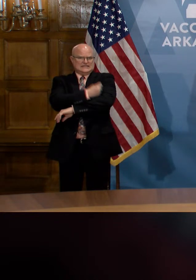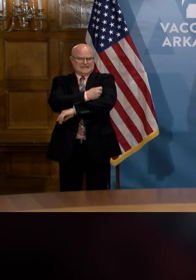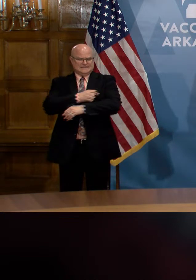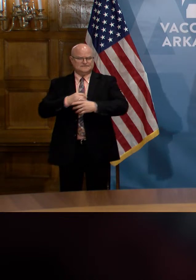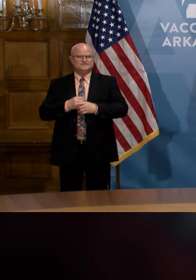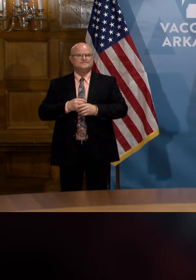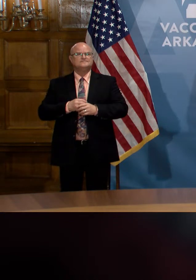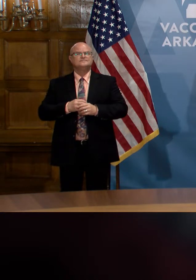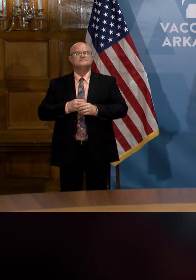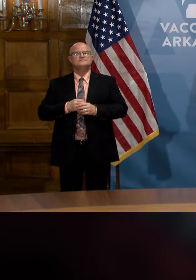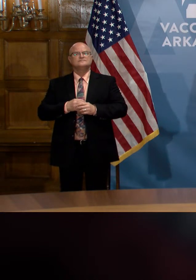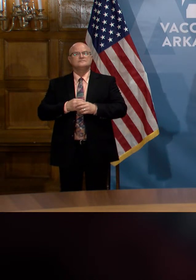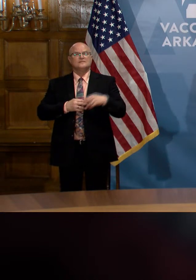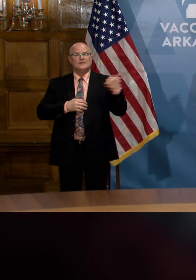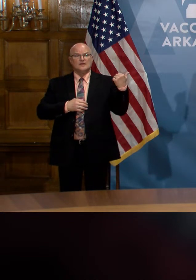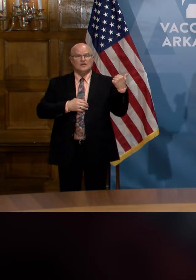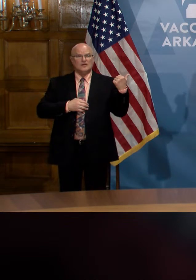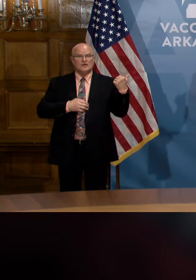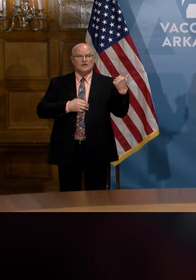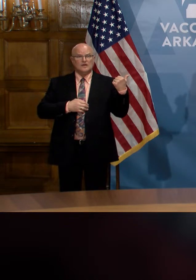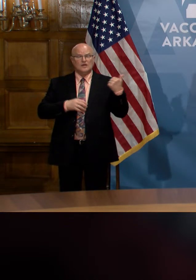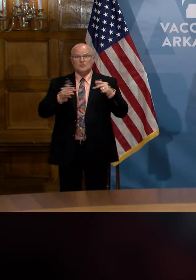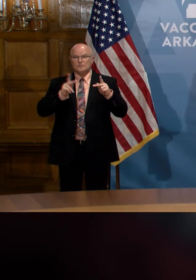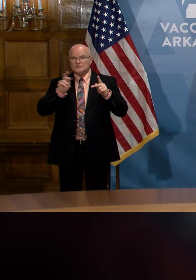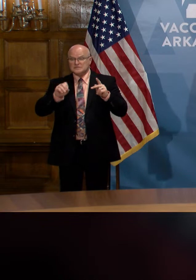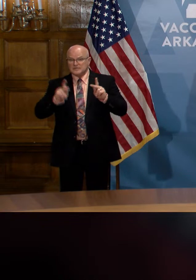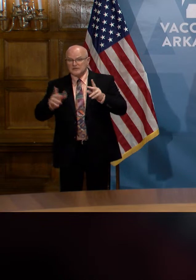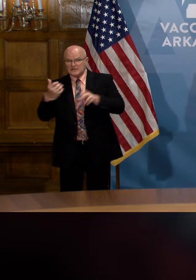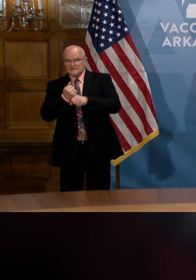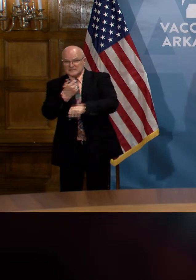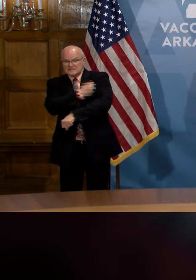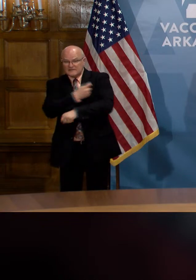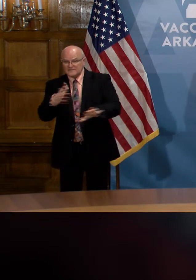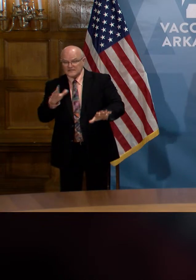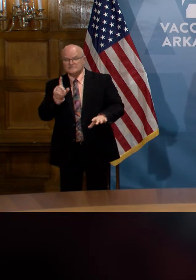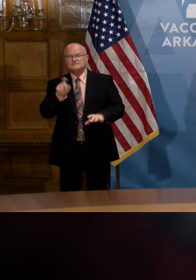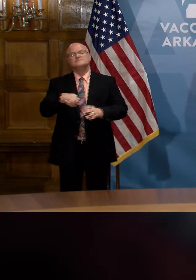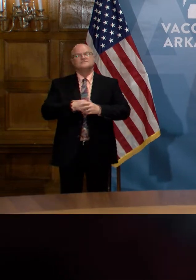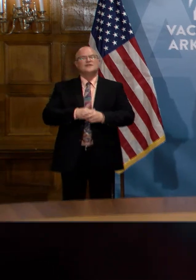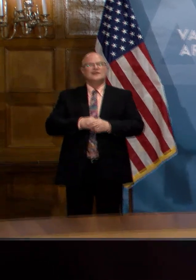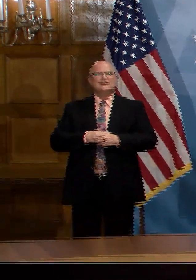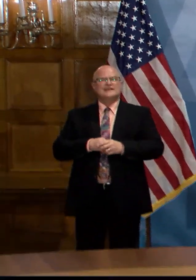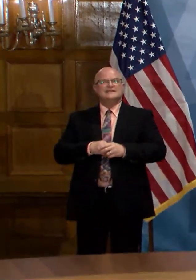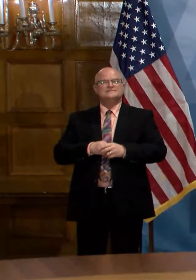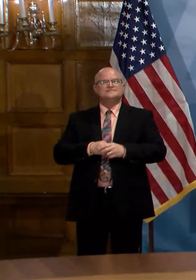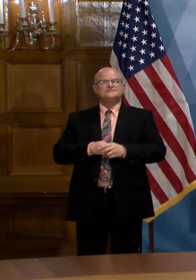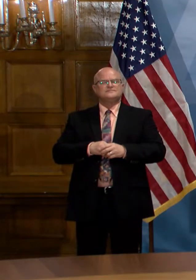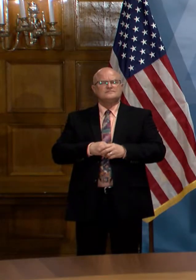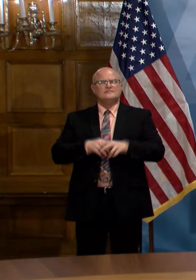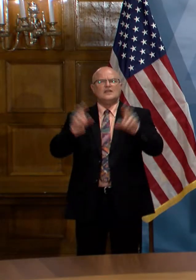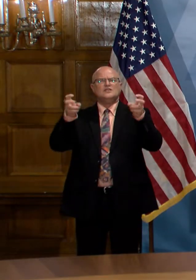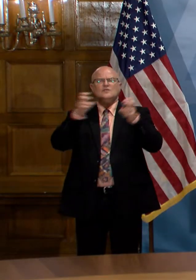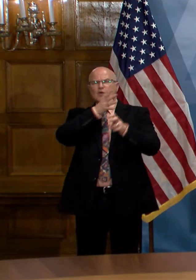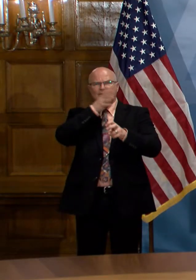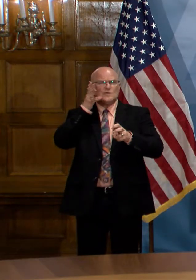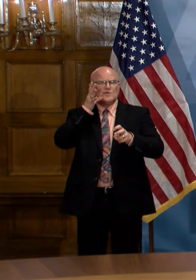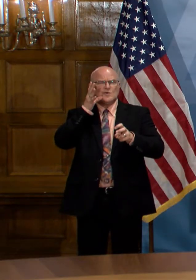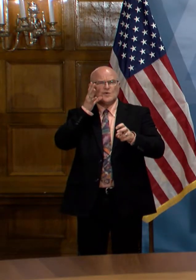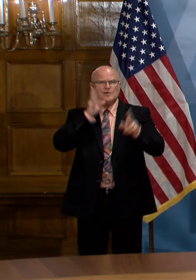shot? Percent of residents has gotten the shot. Well, in terms of our